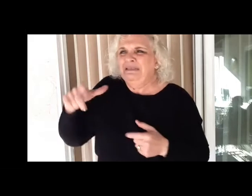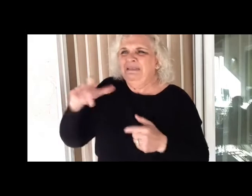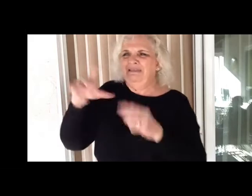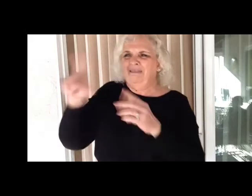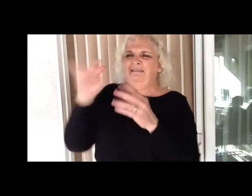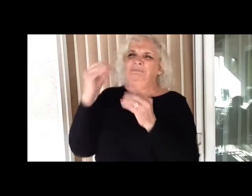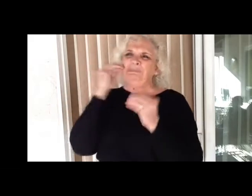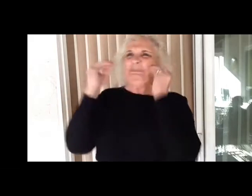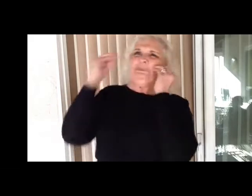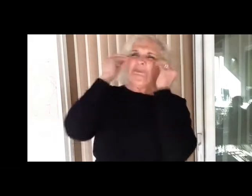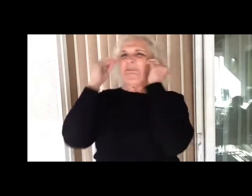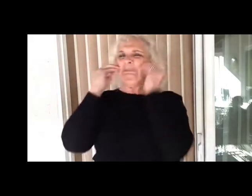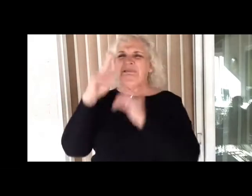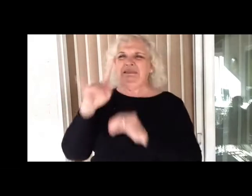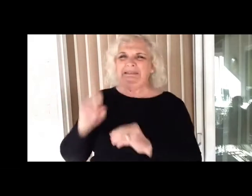off, and